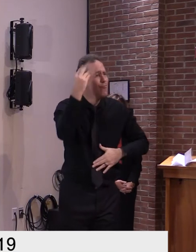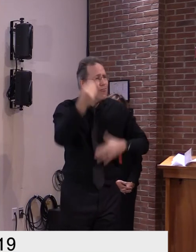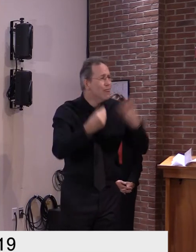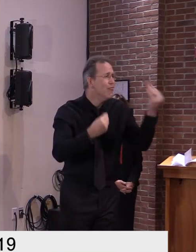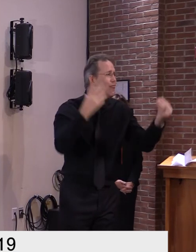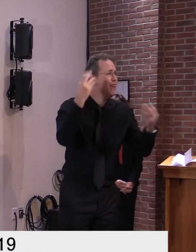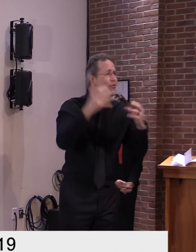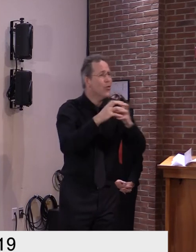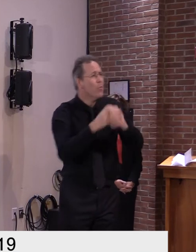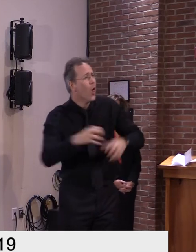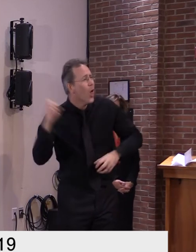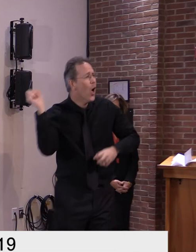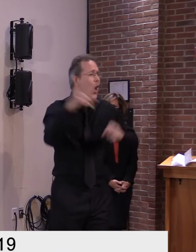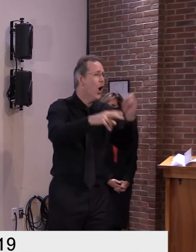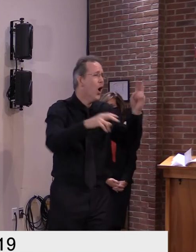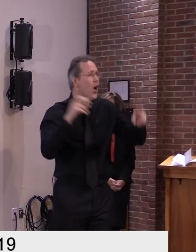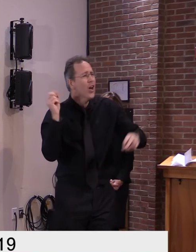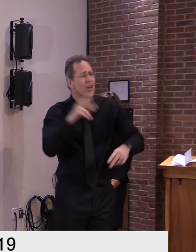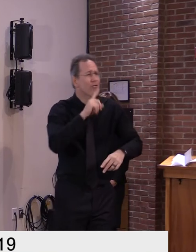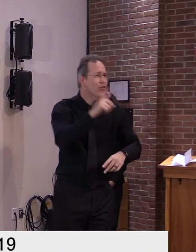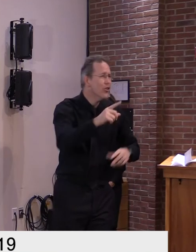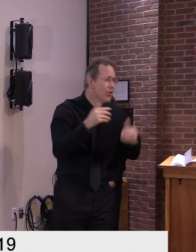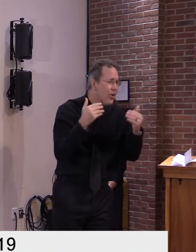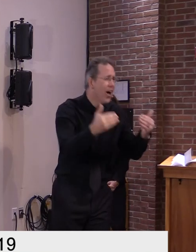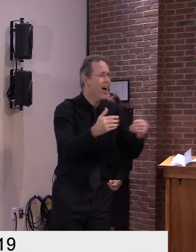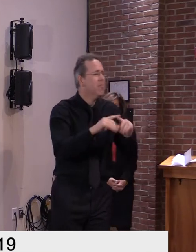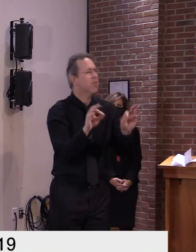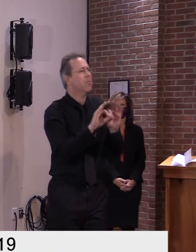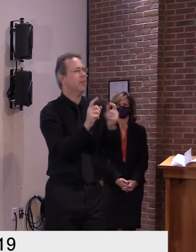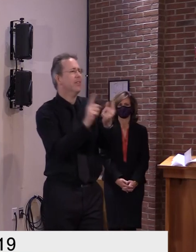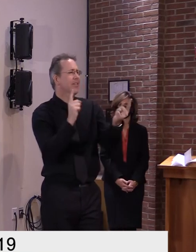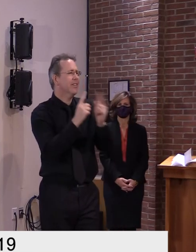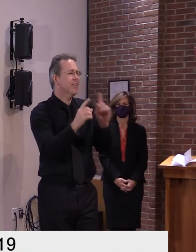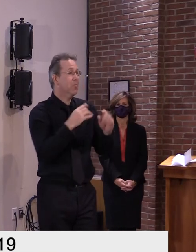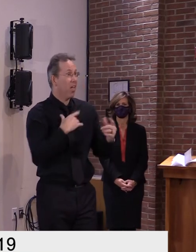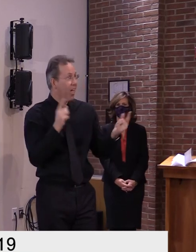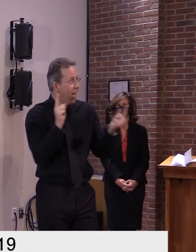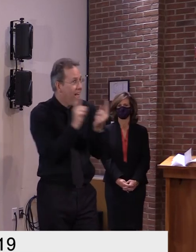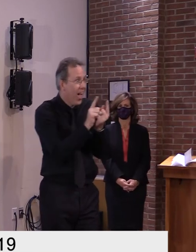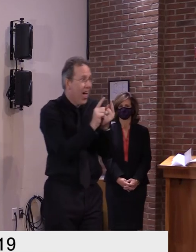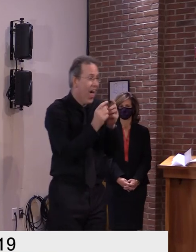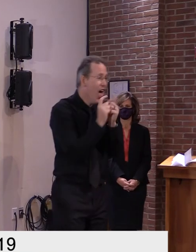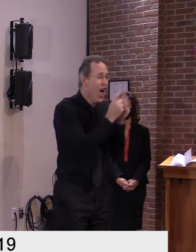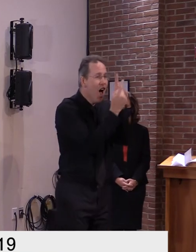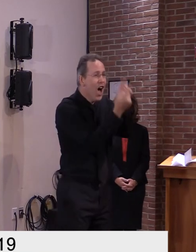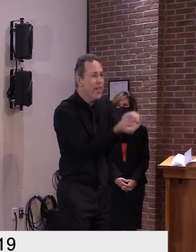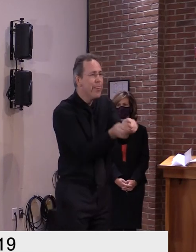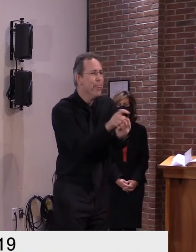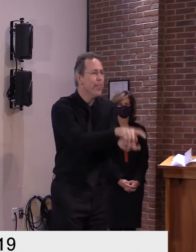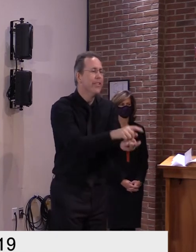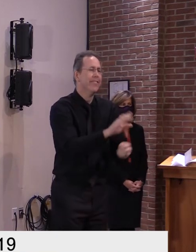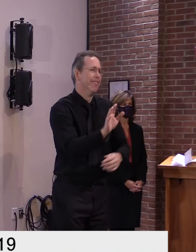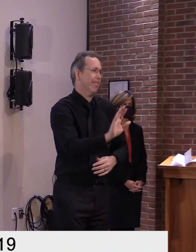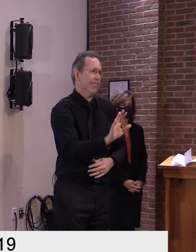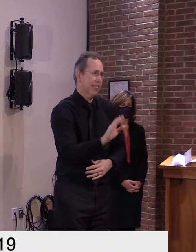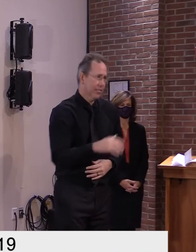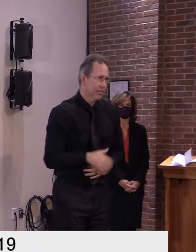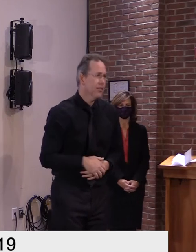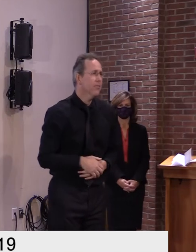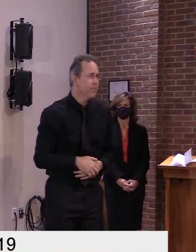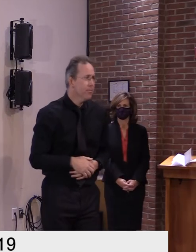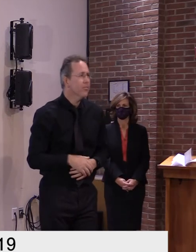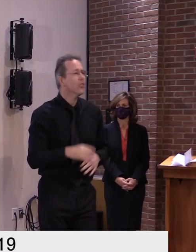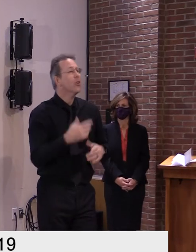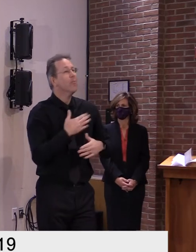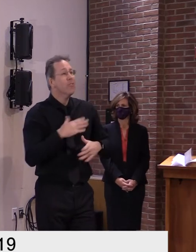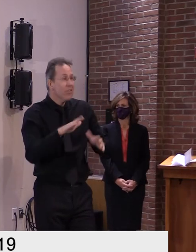time for crowds, and really encourage people to sort of arrive, play, and then leave, and not engage in social gatherings, whether it's at the